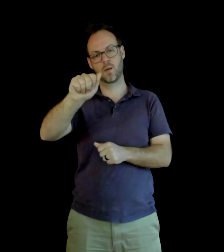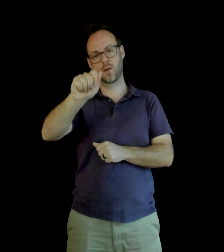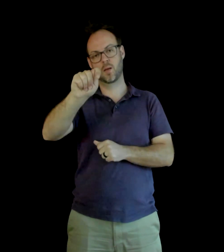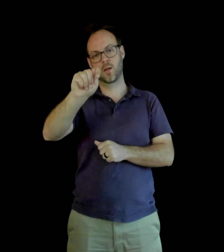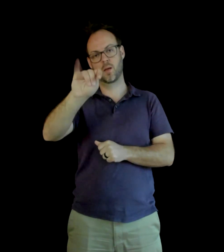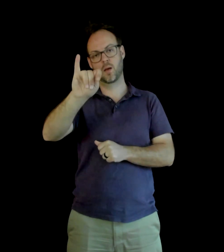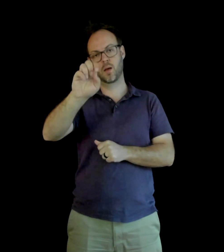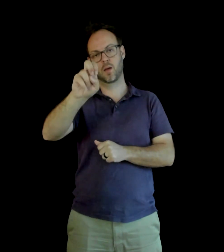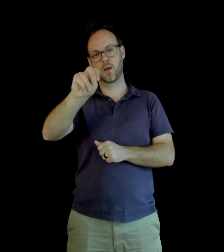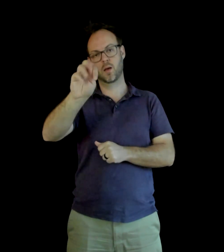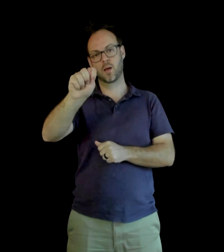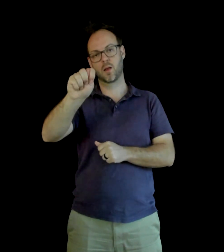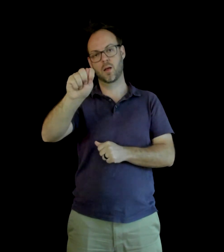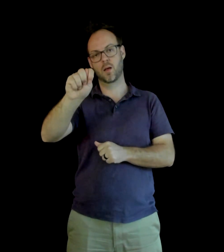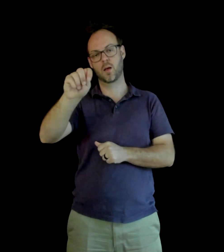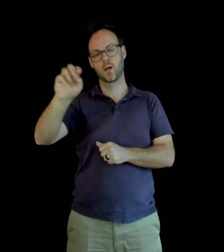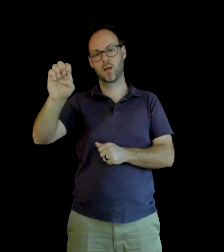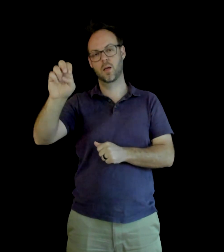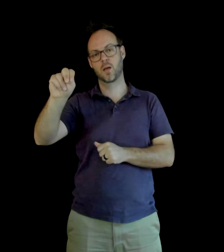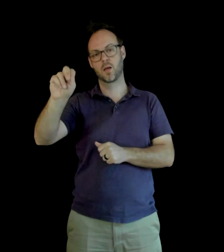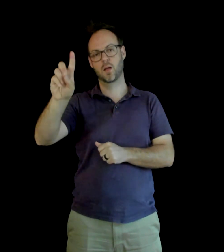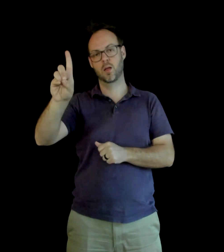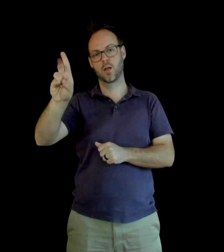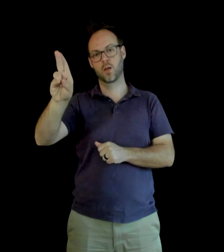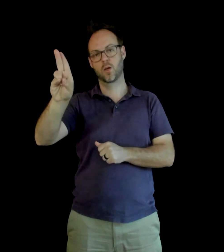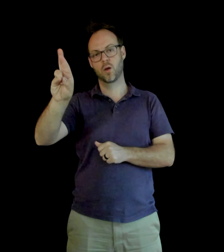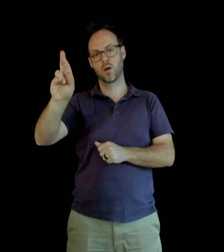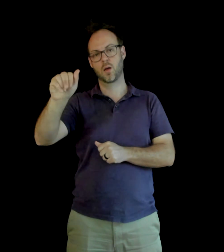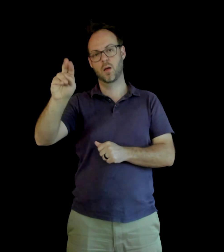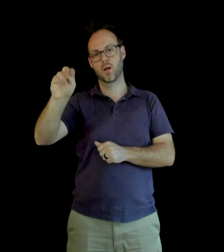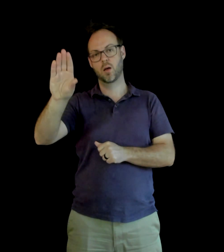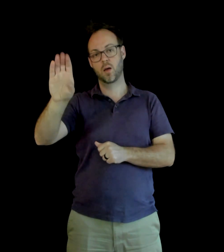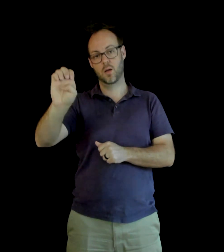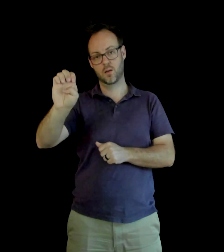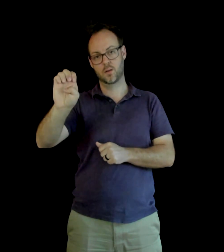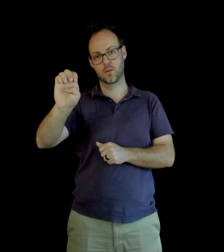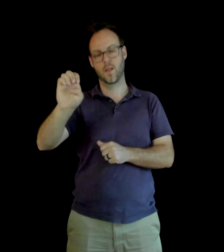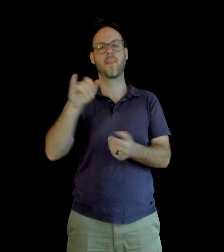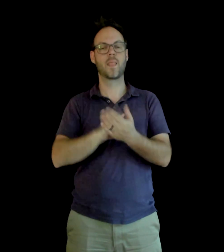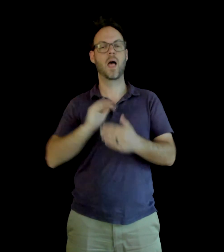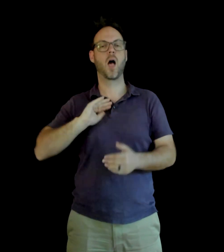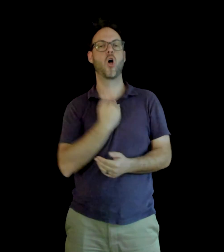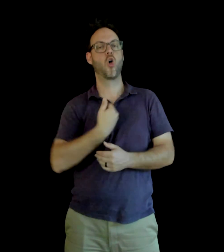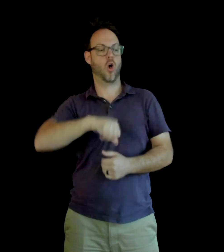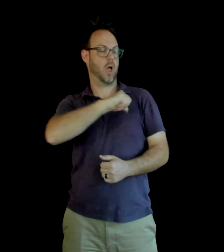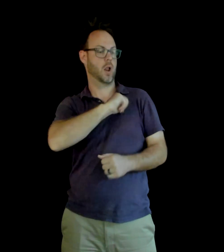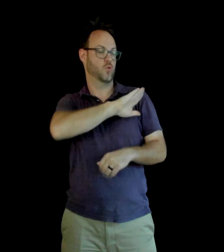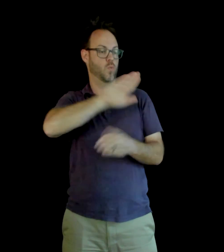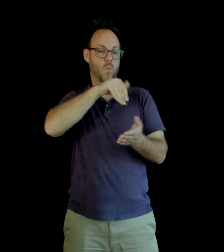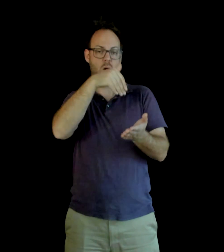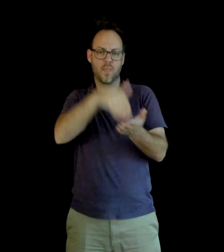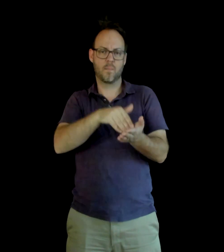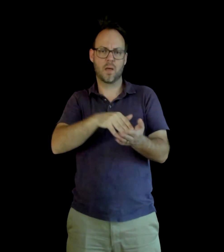Patient endurance is our attitude when we are in the midst of problems, pain, and